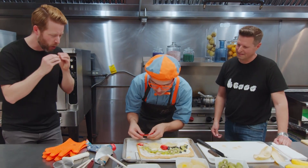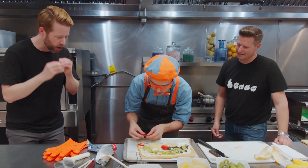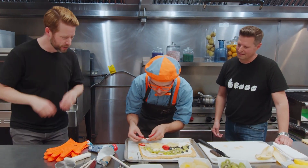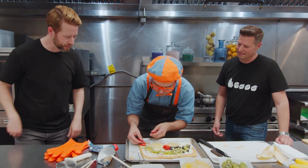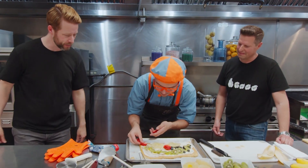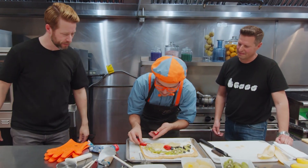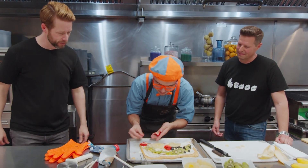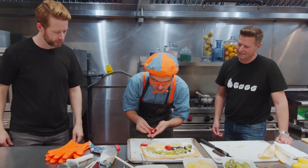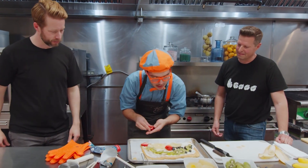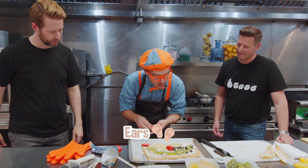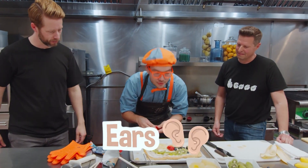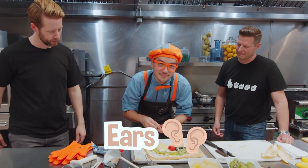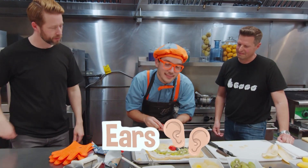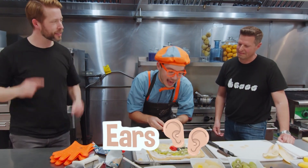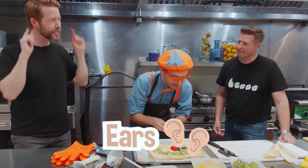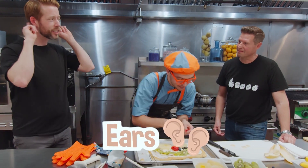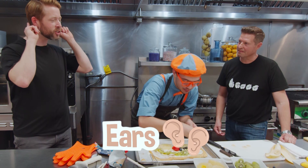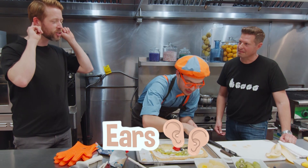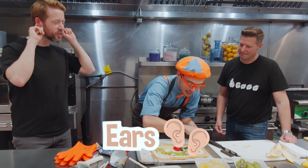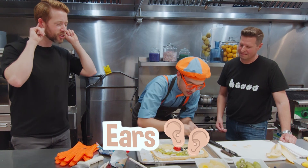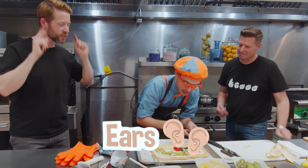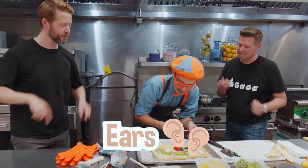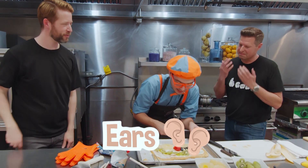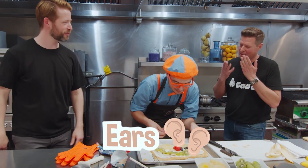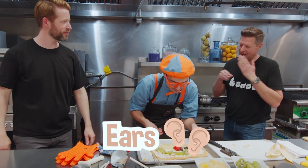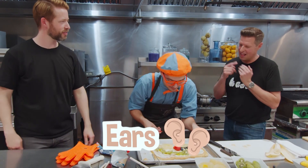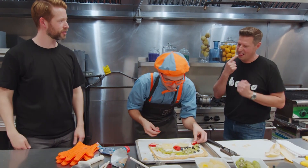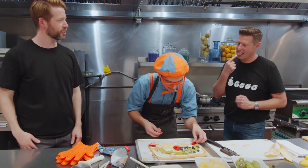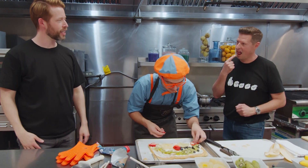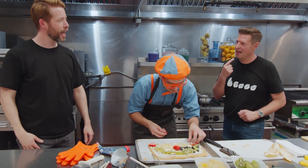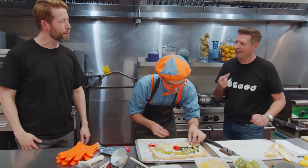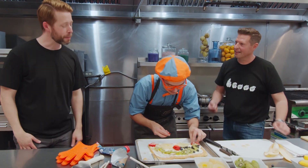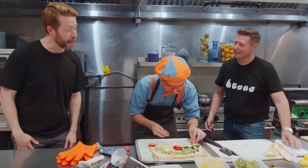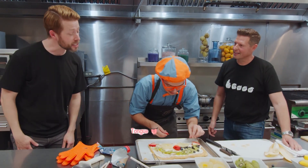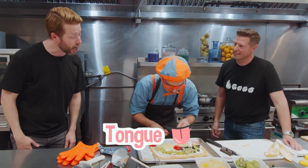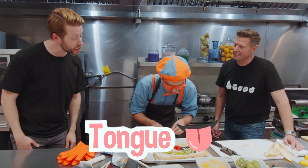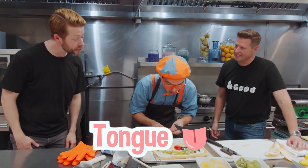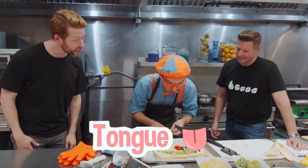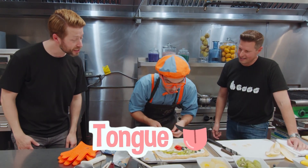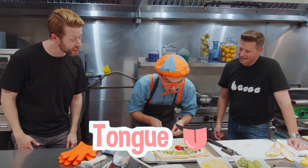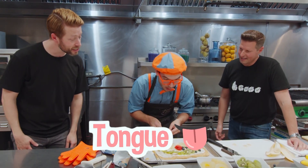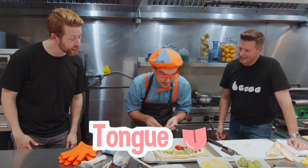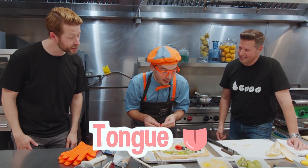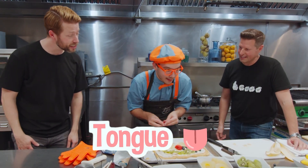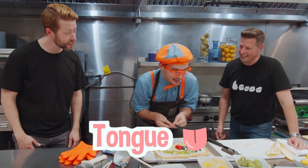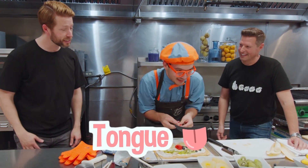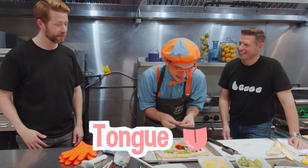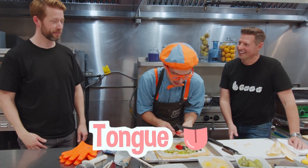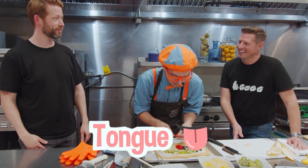strawberry. Some ears. Yeah, let's put some ears on the side. Maybe add a tongue. A tongue?